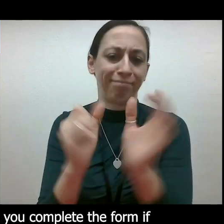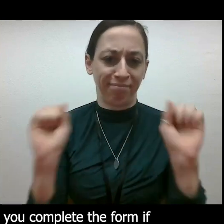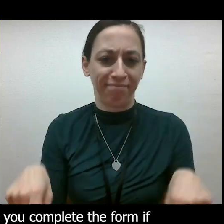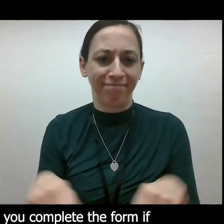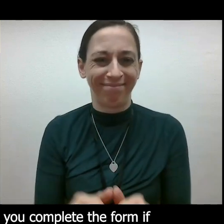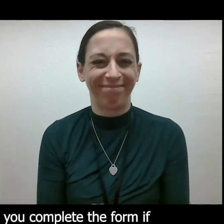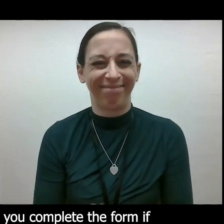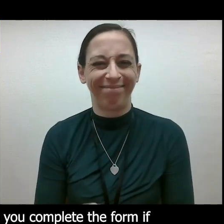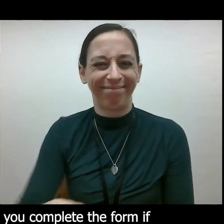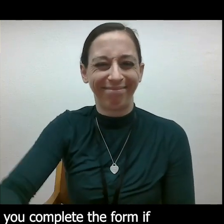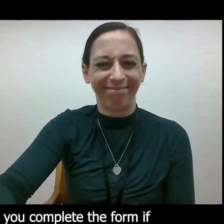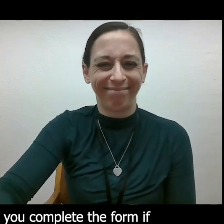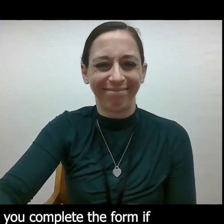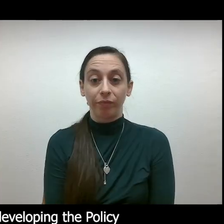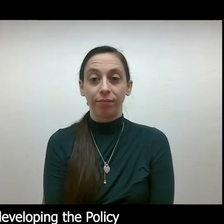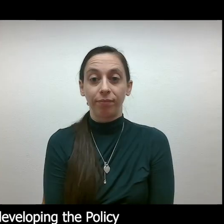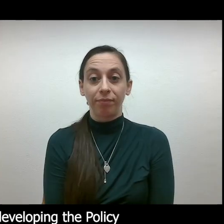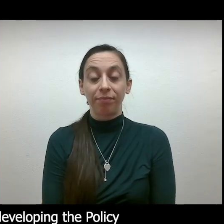needed.